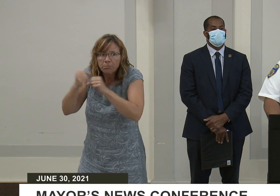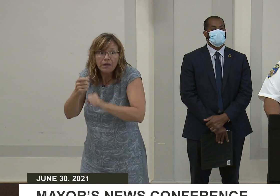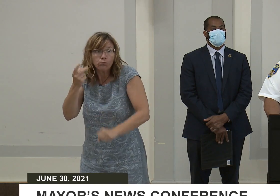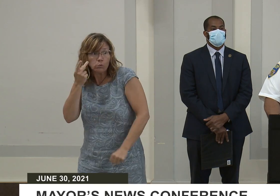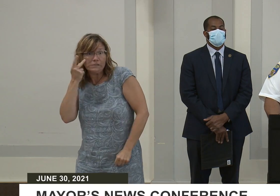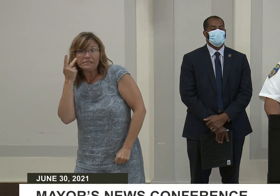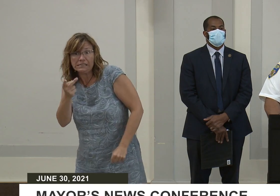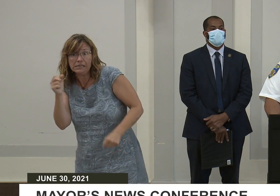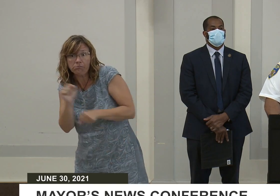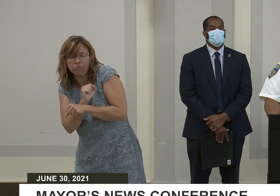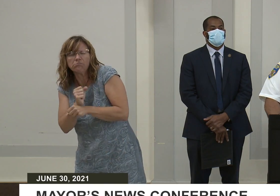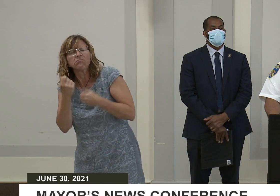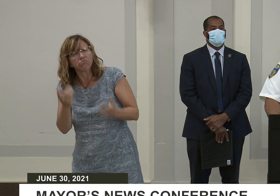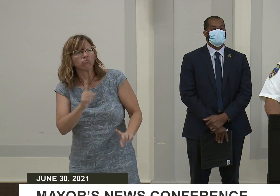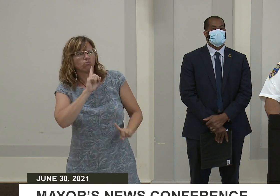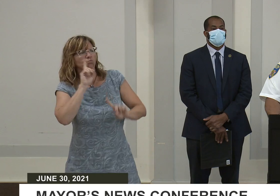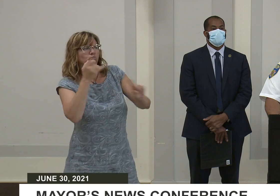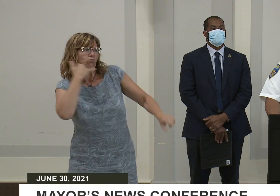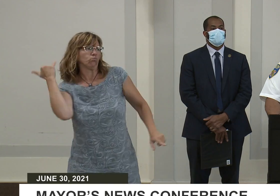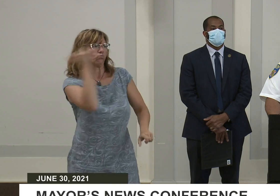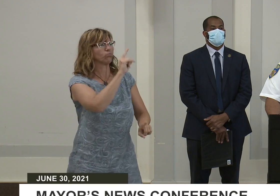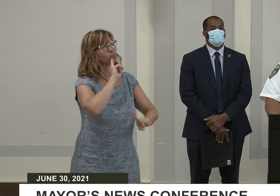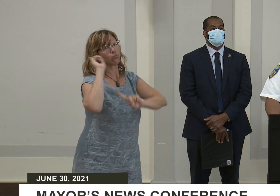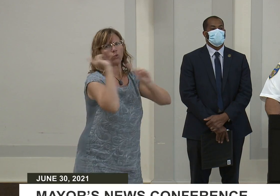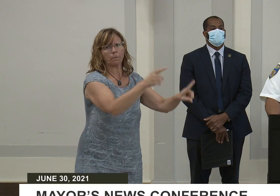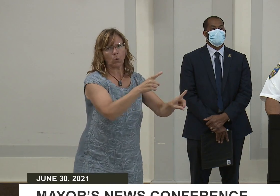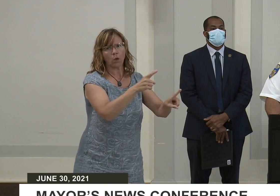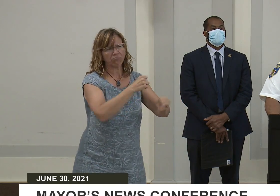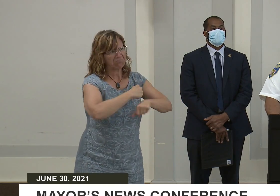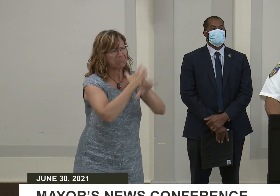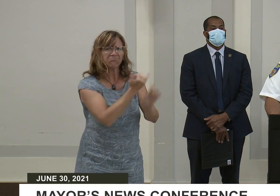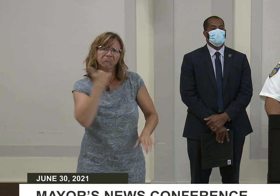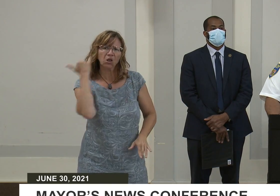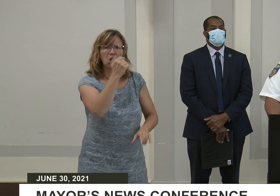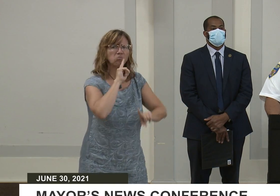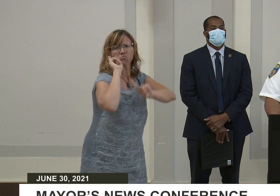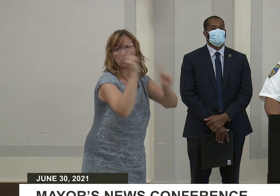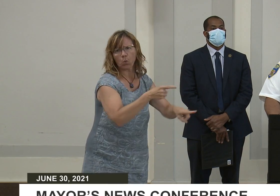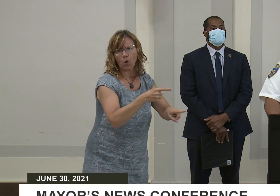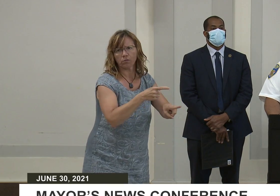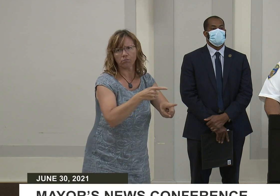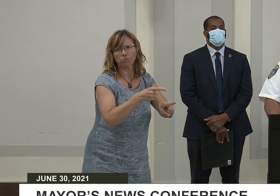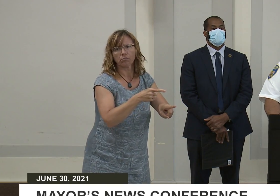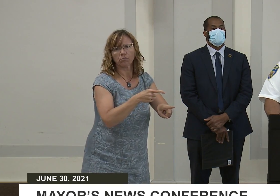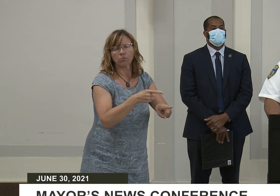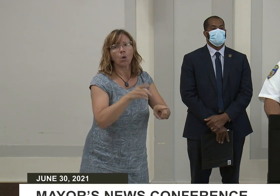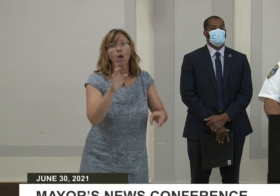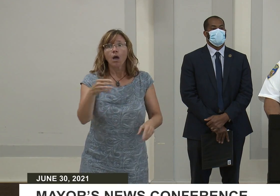something. Those who wish to remain anonymous can utilize Metro Crime Stoppers tip line at